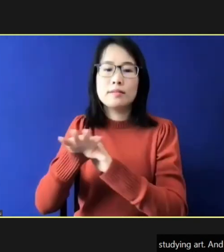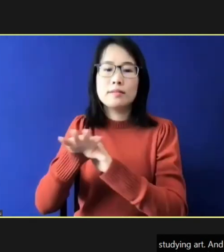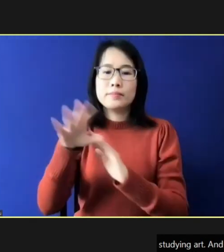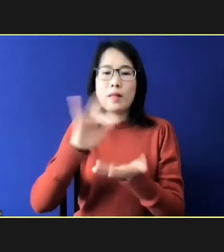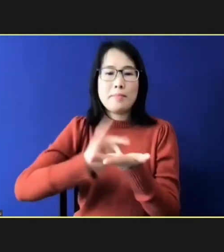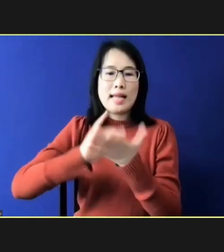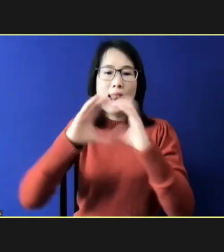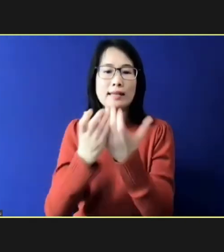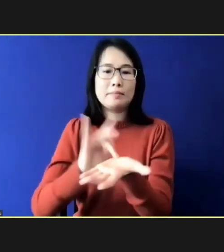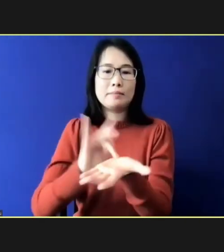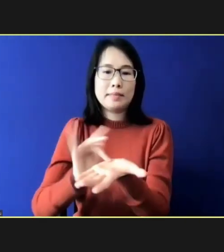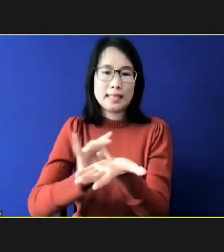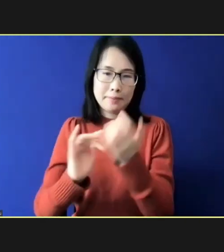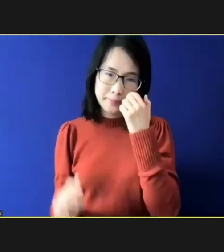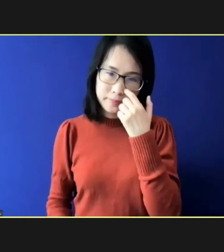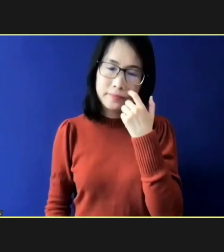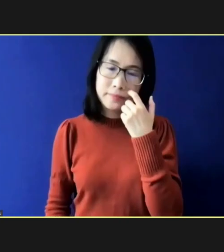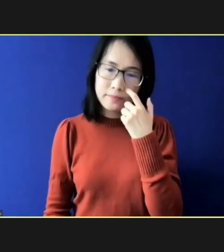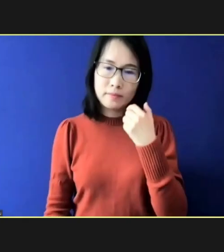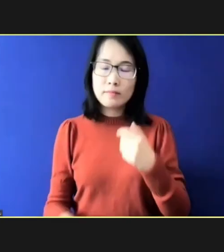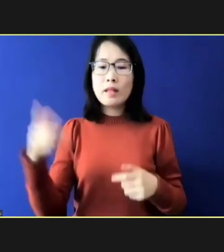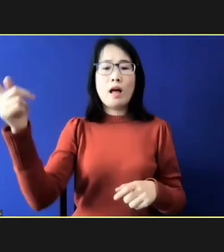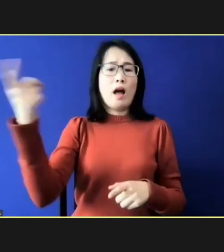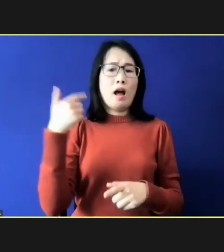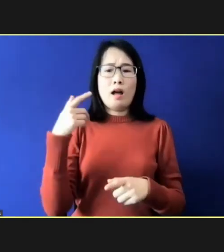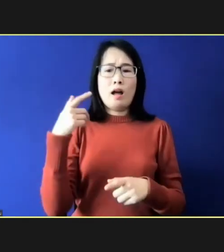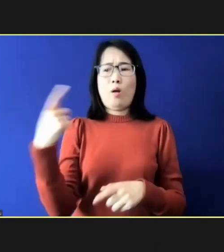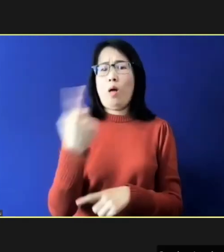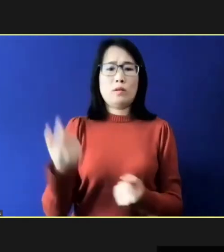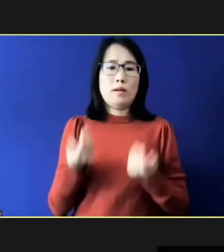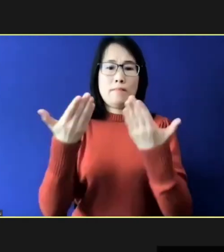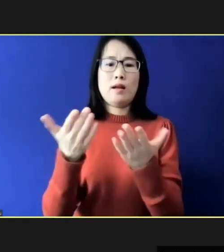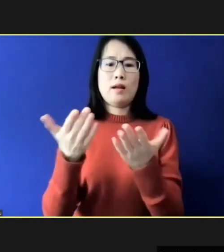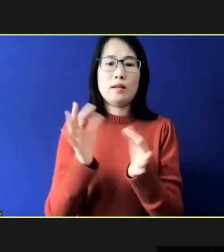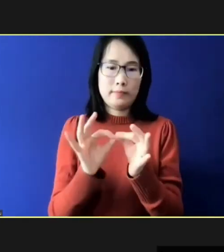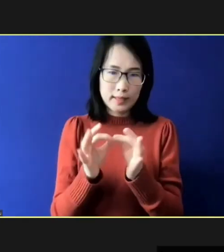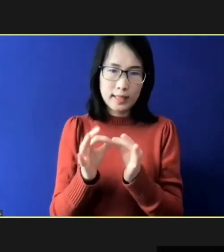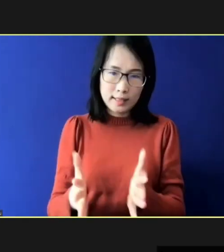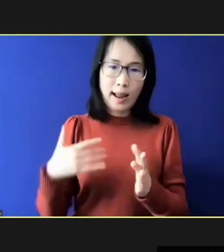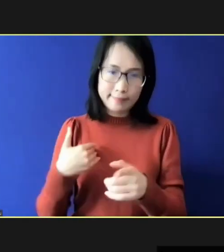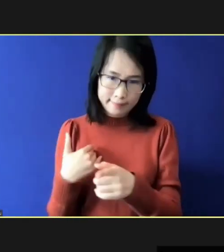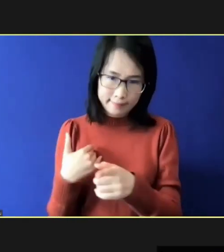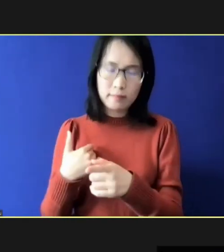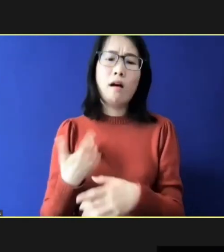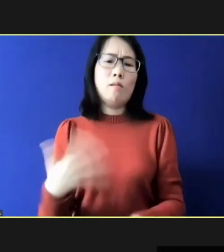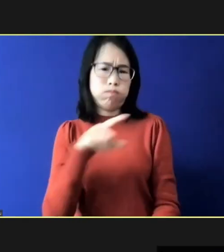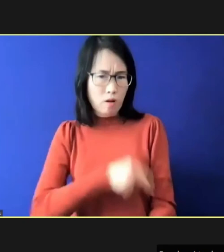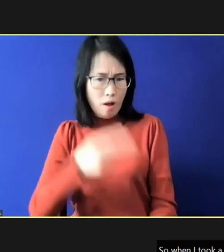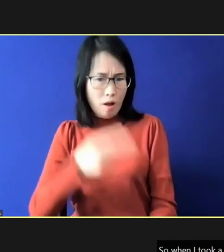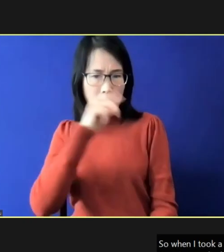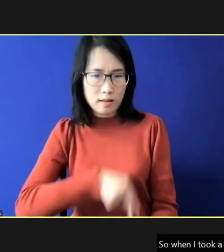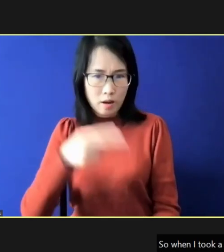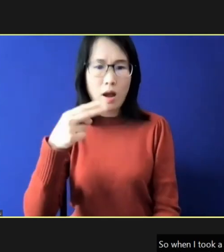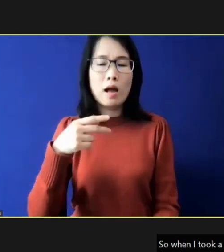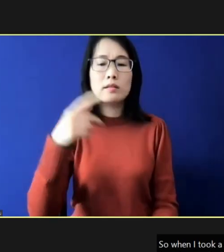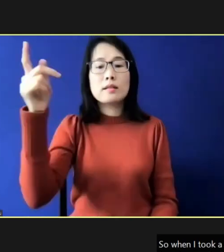So when I took a class, I took a medical class here in America, medical terminology class. I always have an interpreter. I